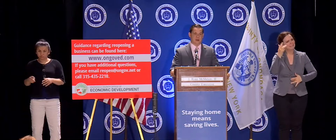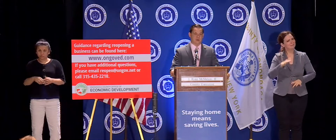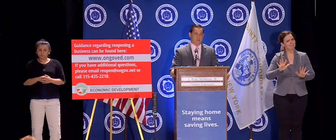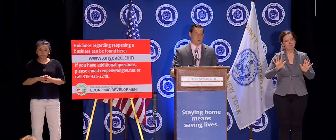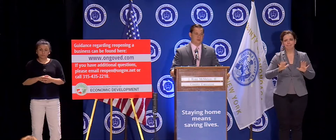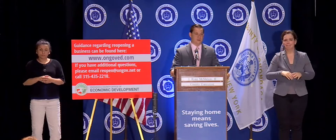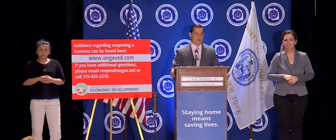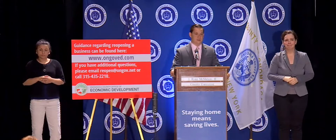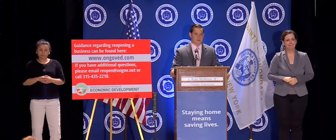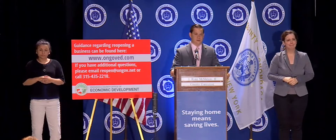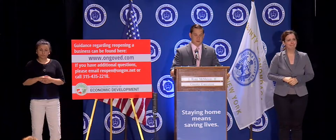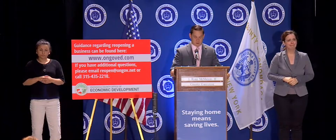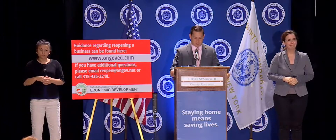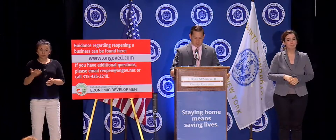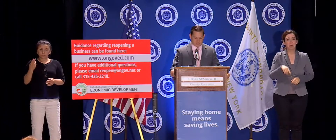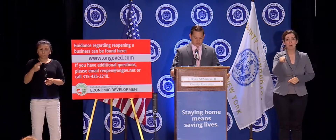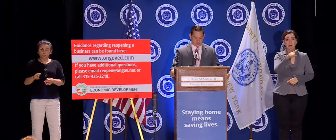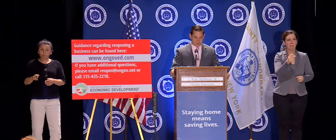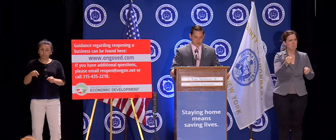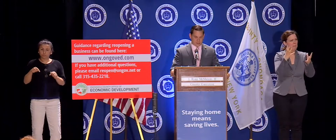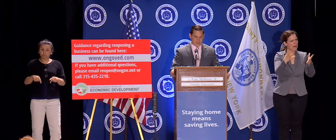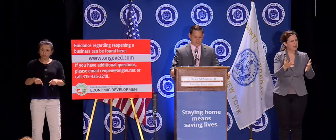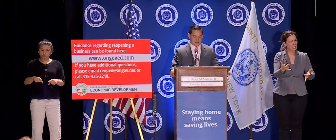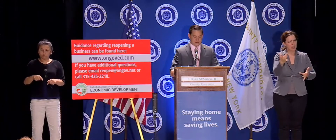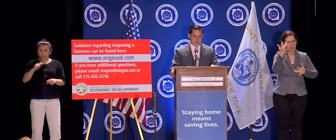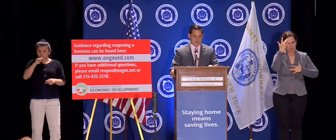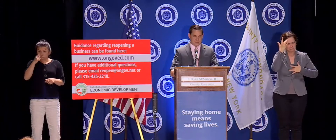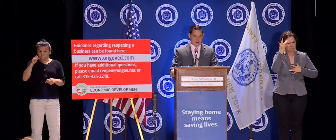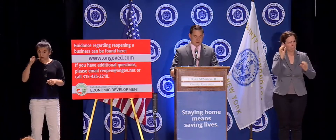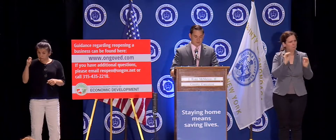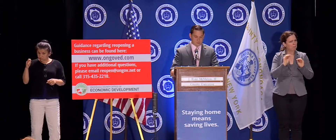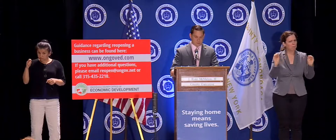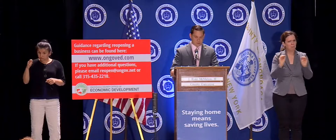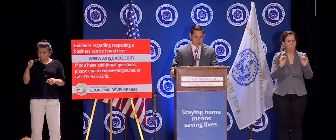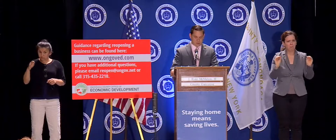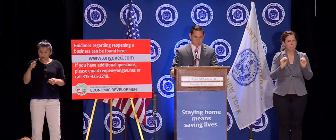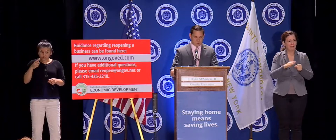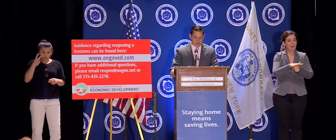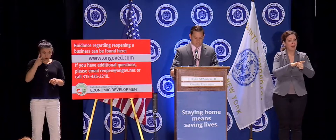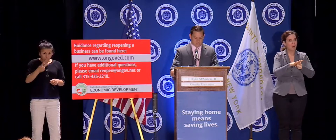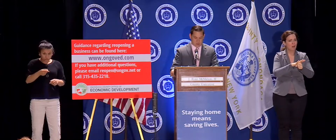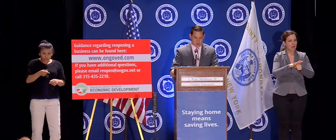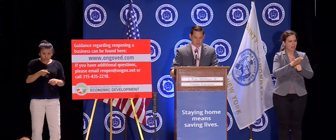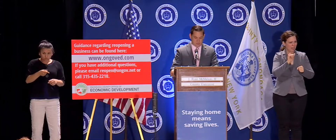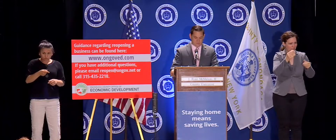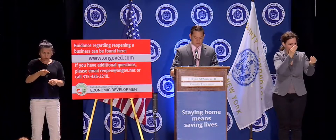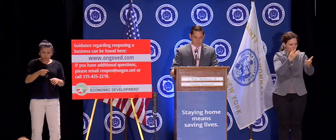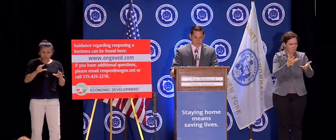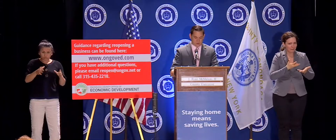testing throughout the proactive testing. So we're going to try to get that data so we can share it.